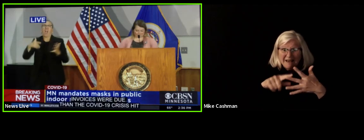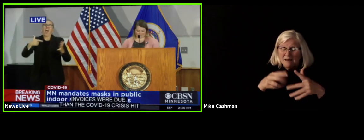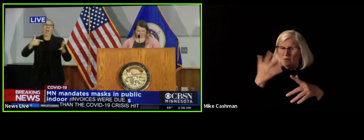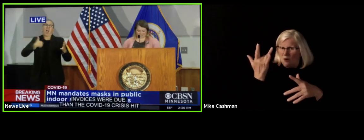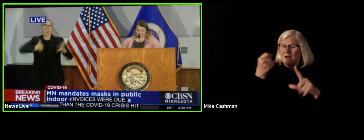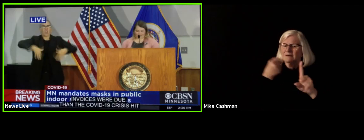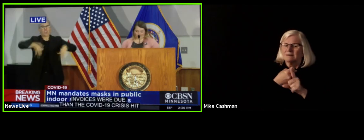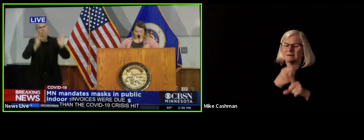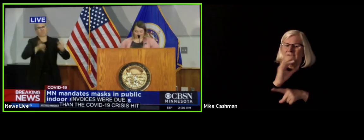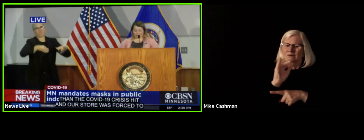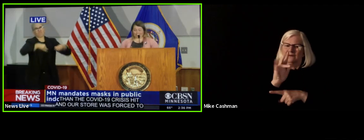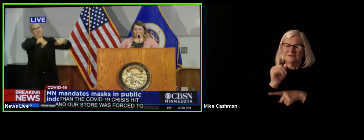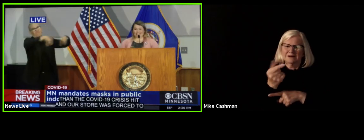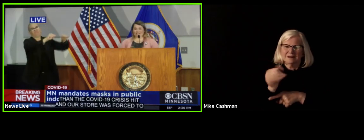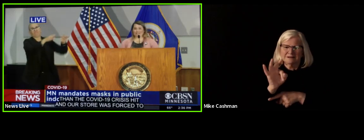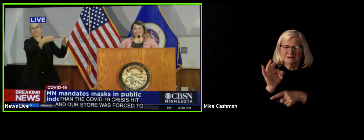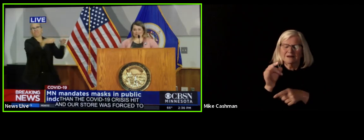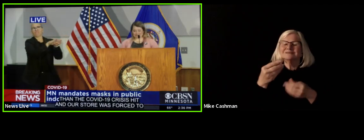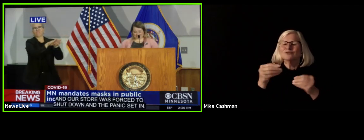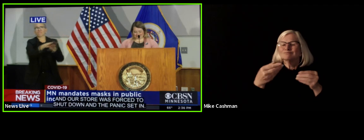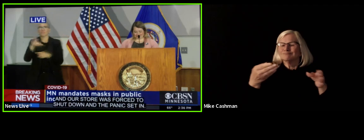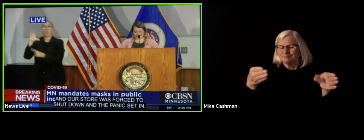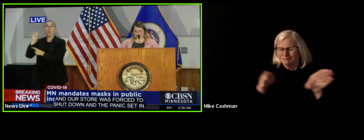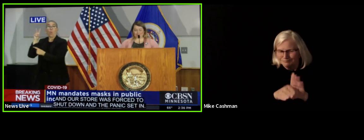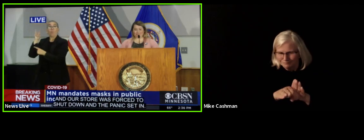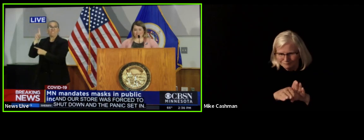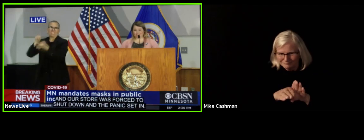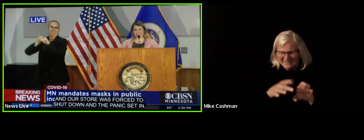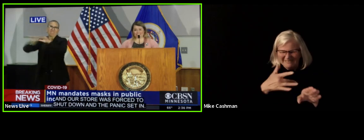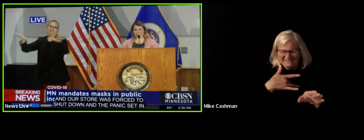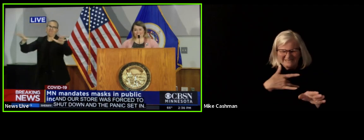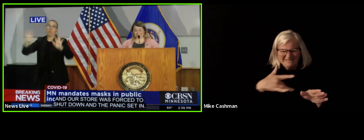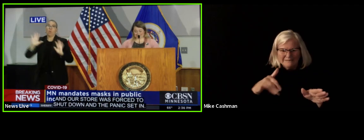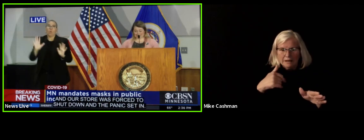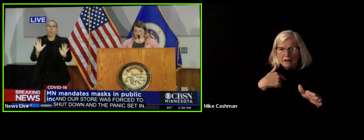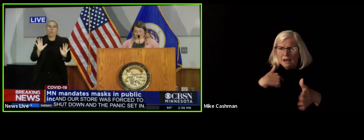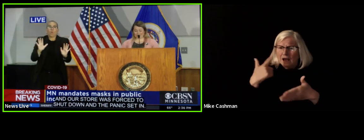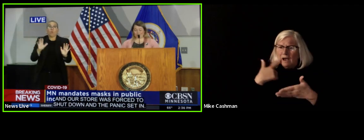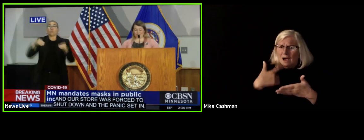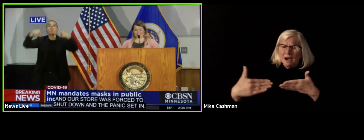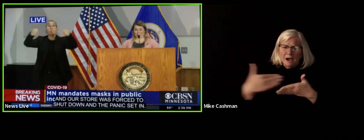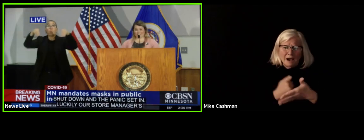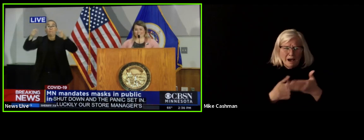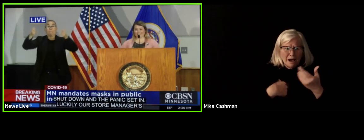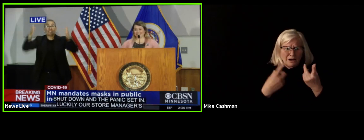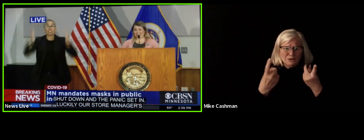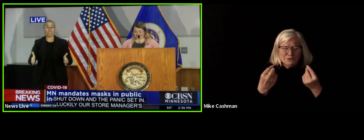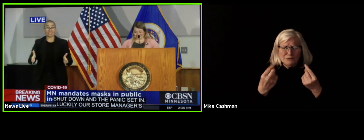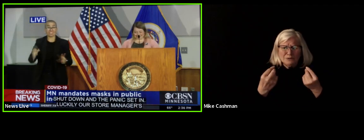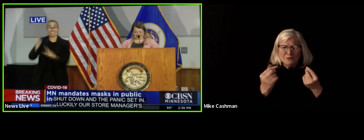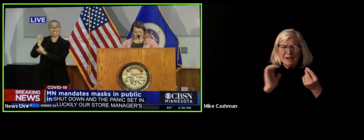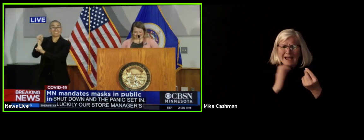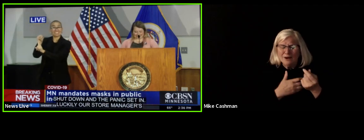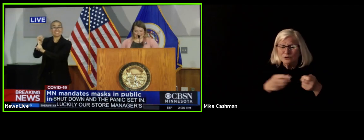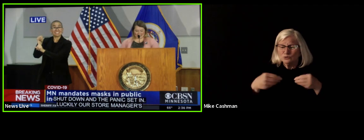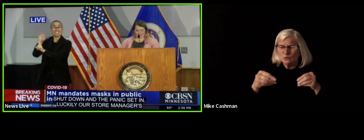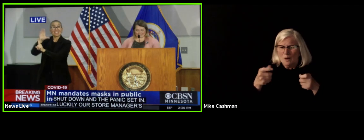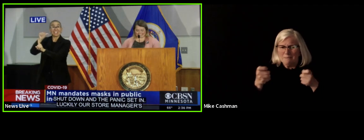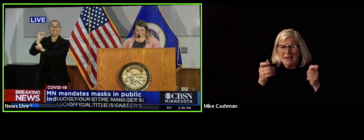in. Luckily, our store manager's official title is Chaos Coordinator. So Kelly and